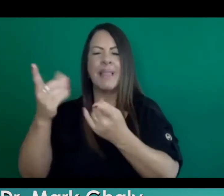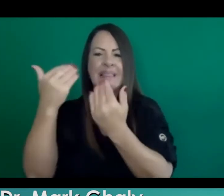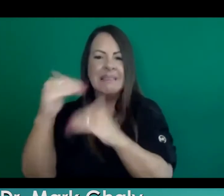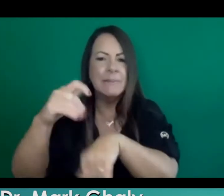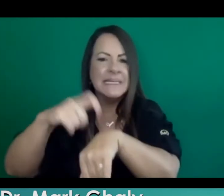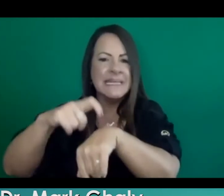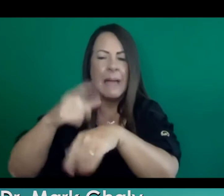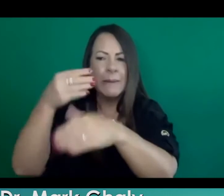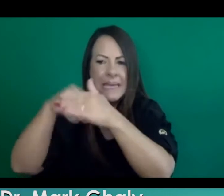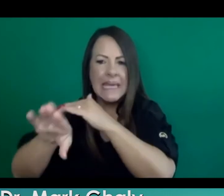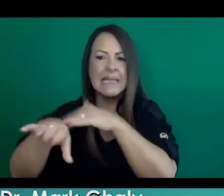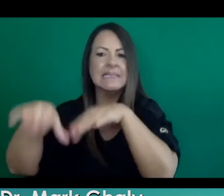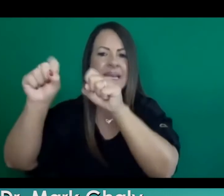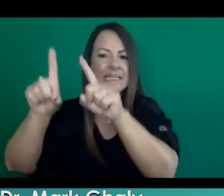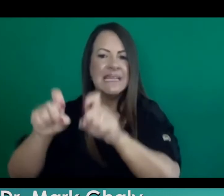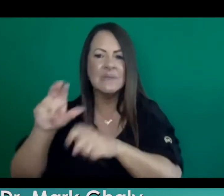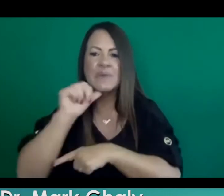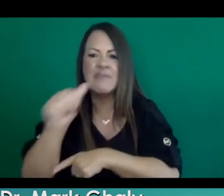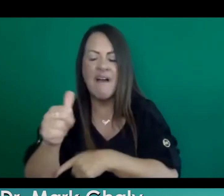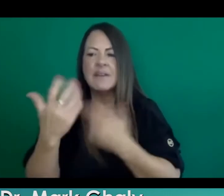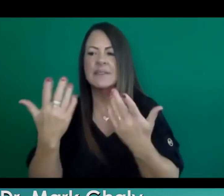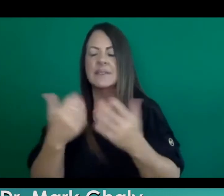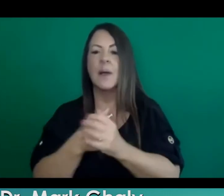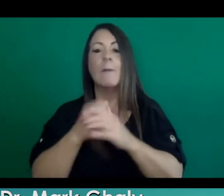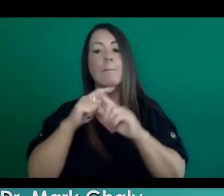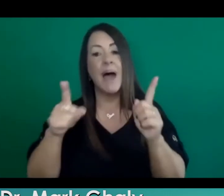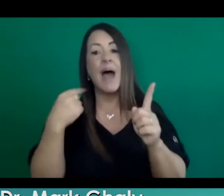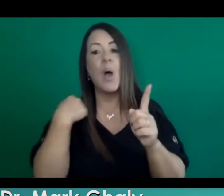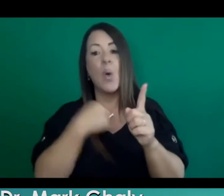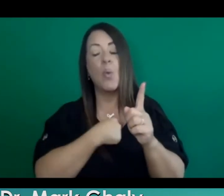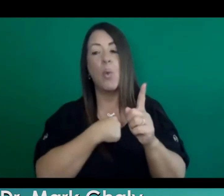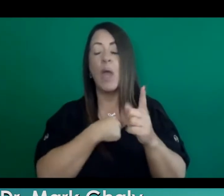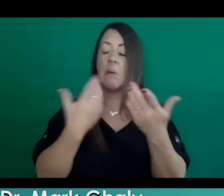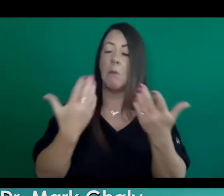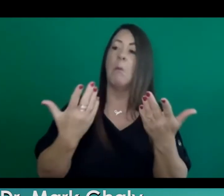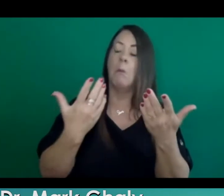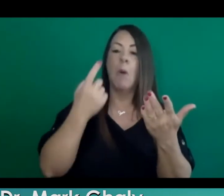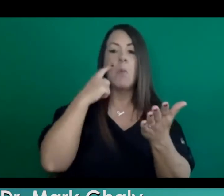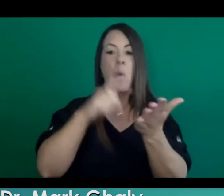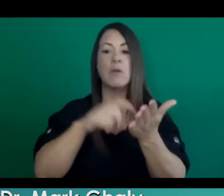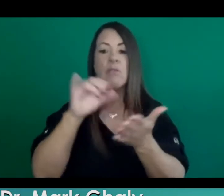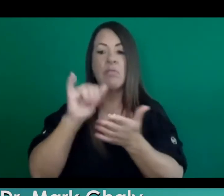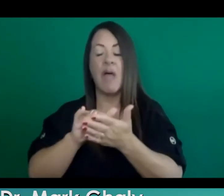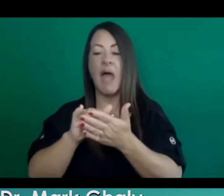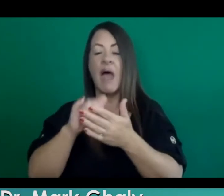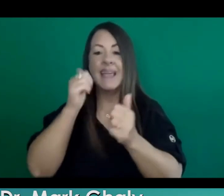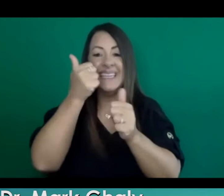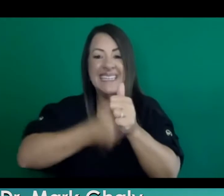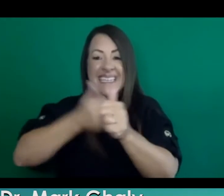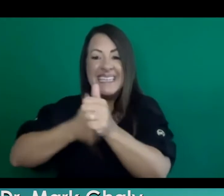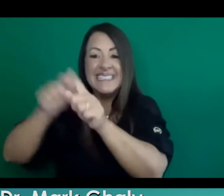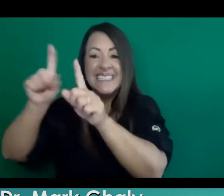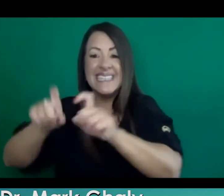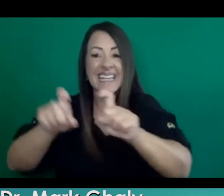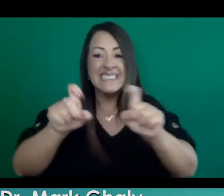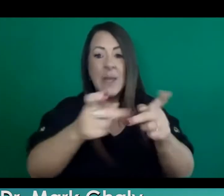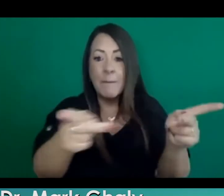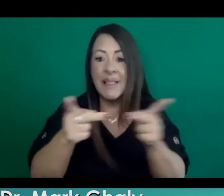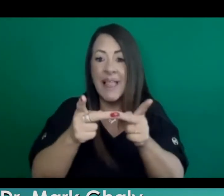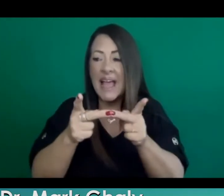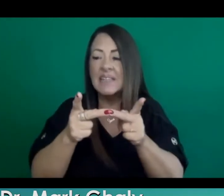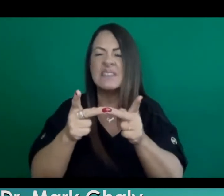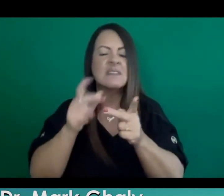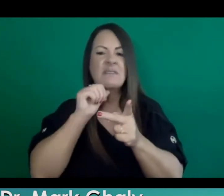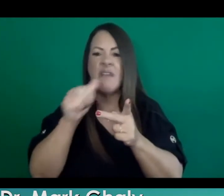to change. The good news is we have fewer reported operational impacts today than we did in prior days.